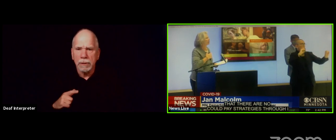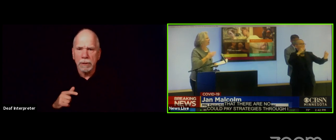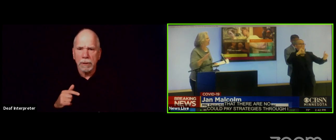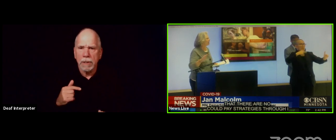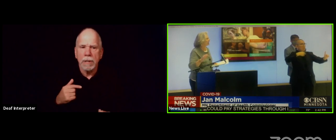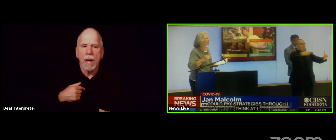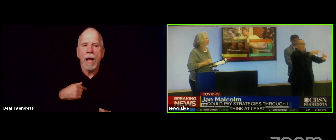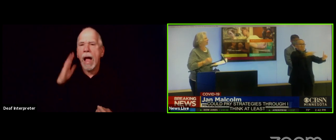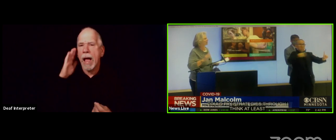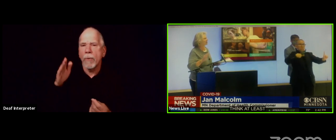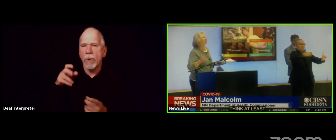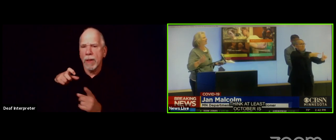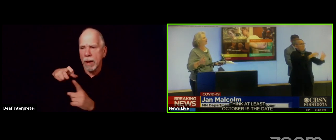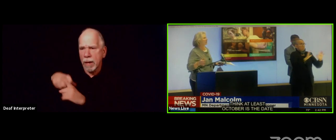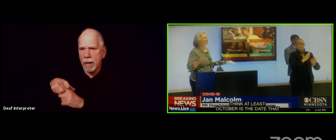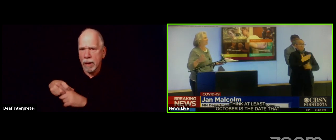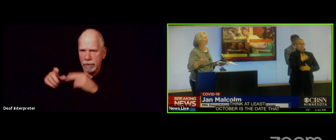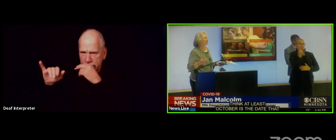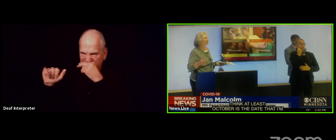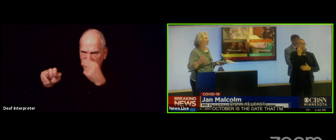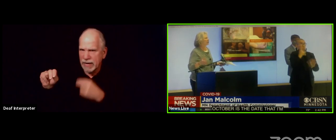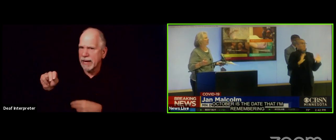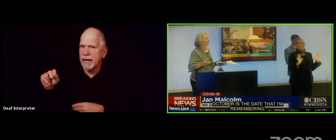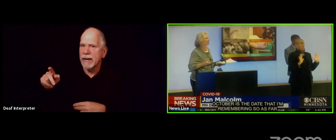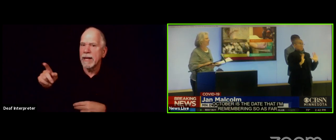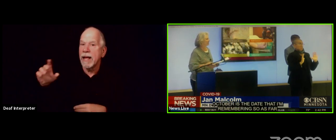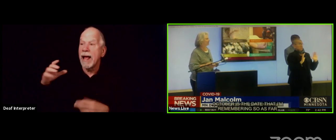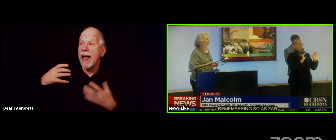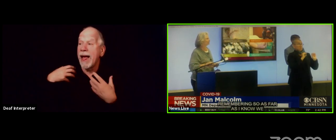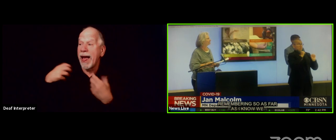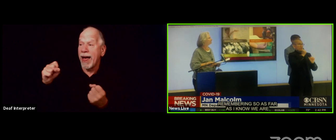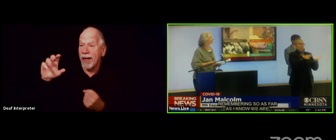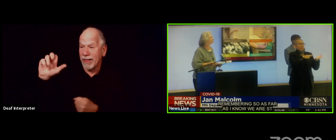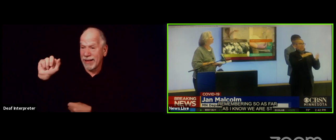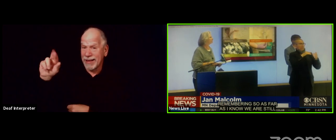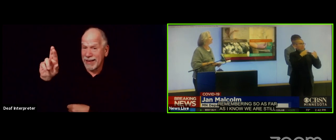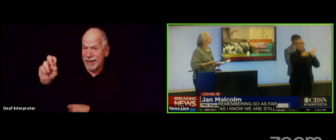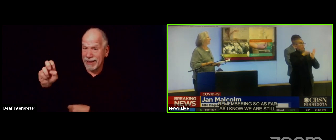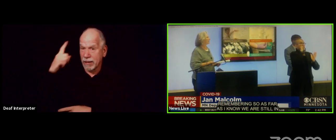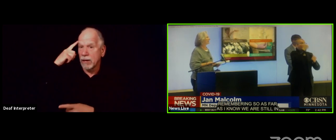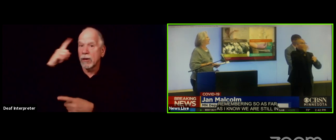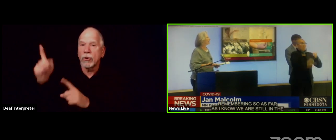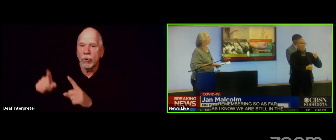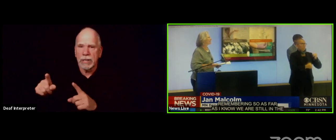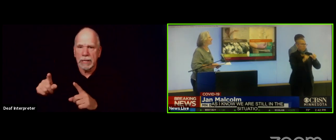know, we are still in the situation where the copays will be waived.